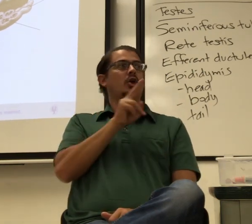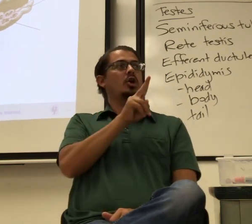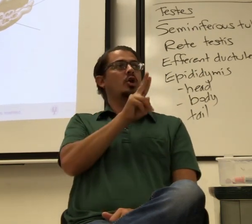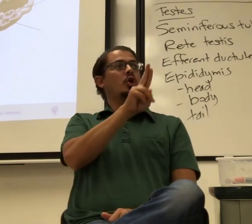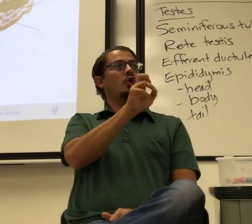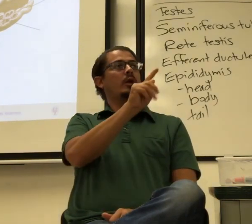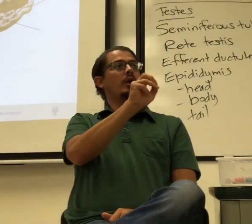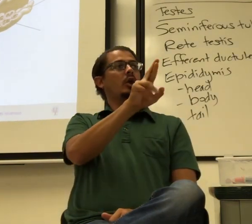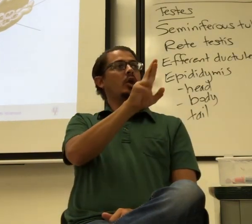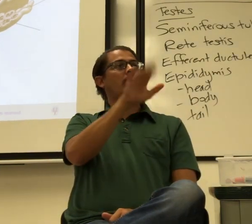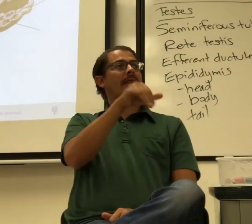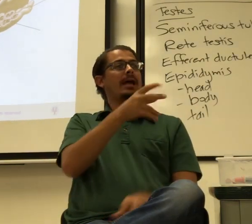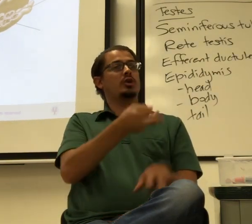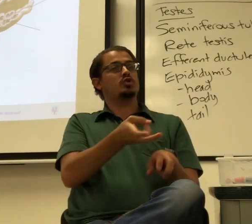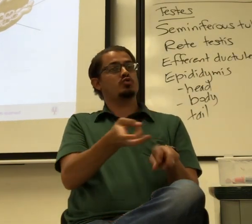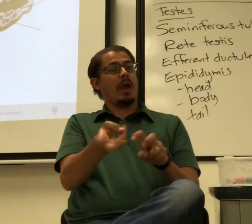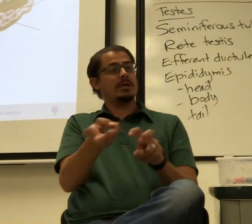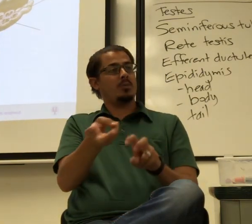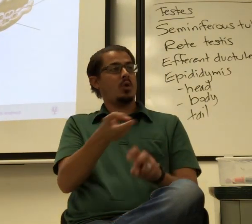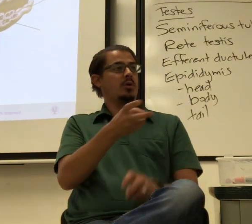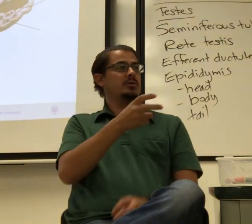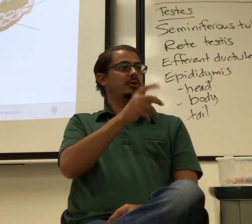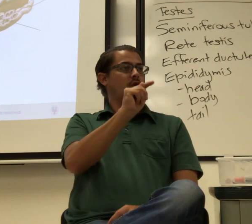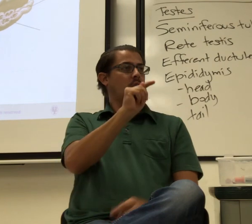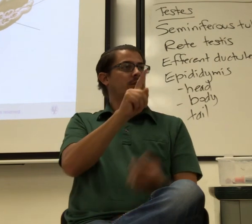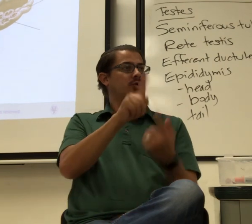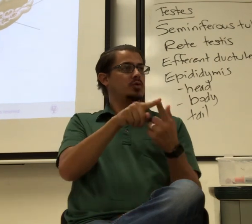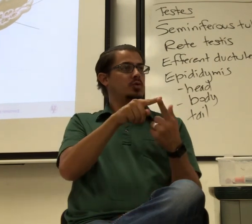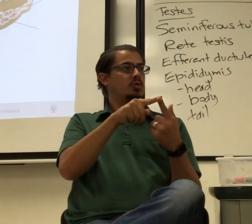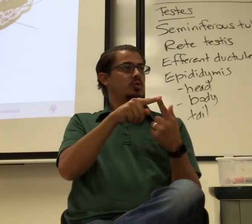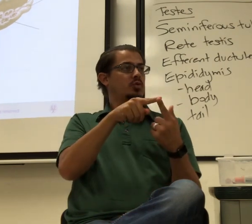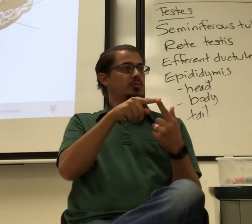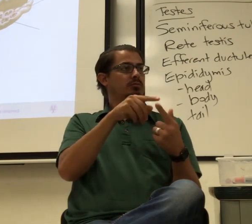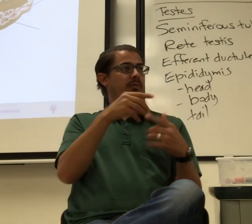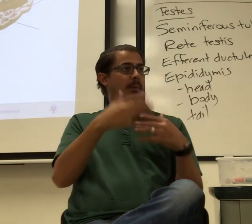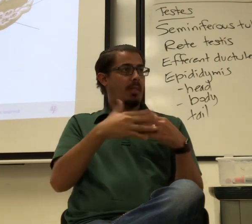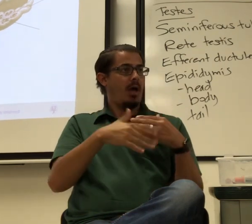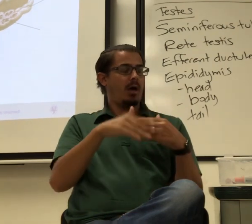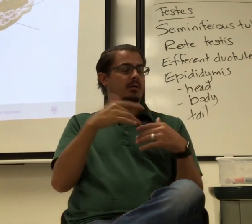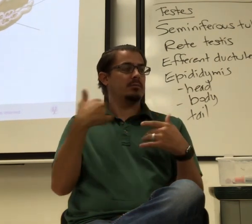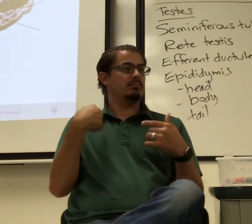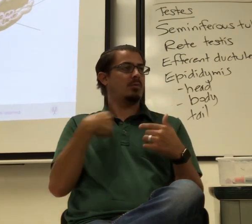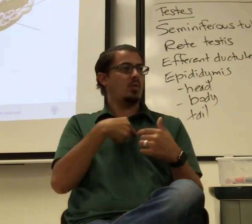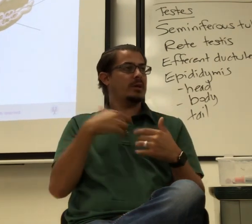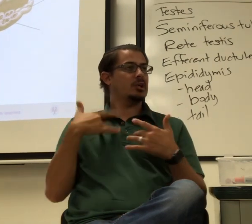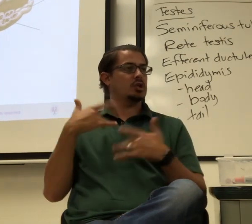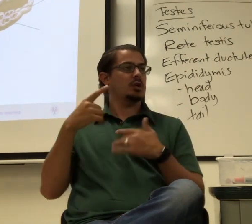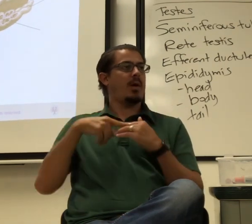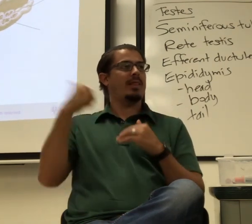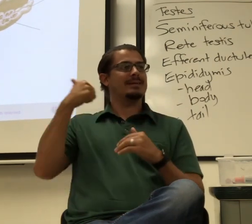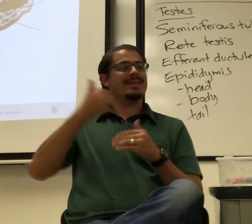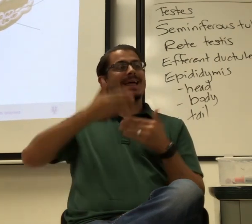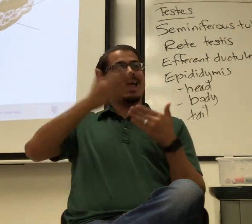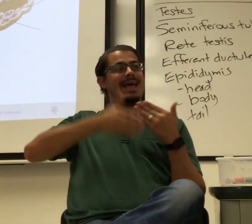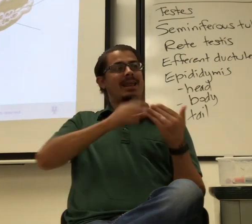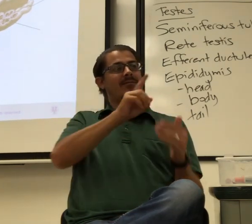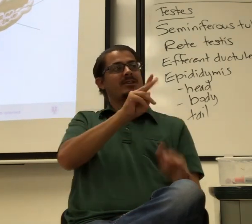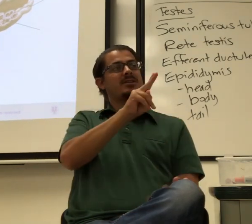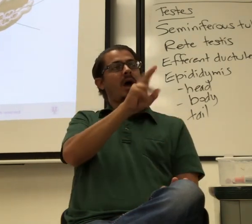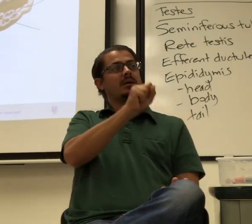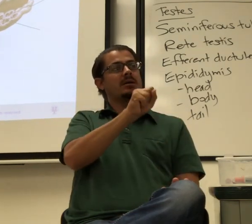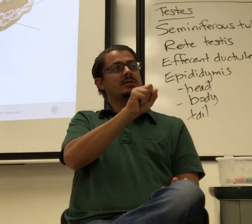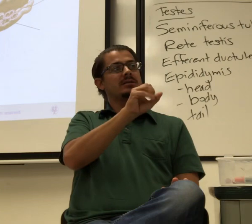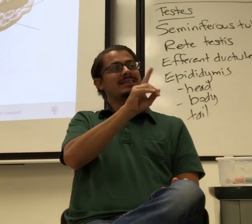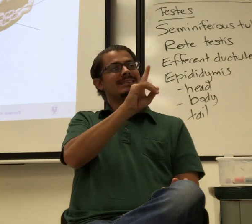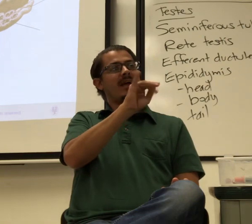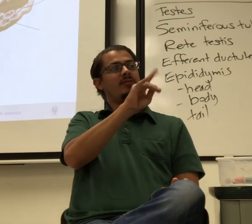which transports urine to the bladder, but we're not concerned with that. We're concerned with this. This is the end of ductus deferens. When it ends,